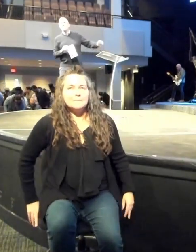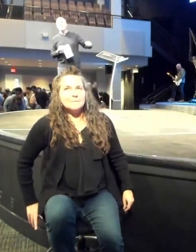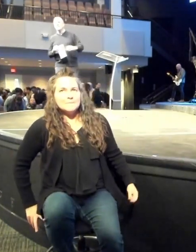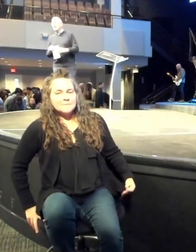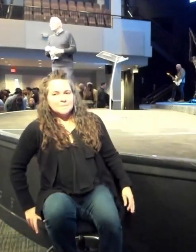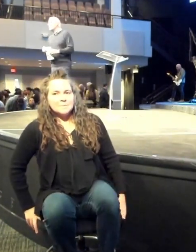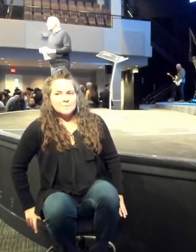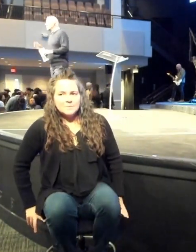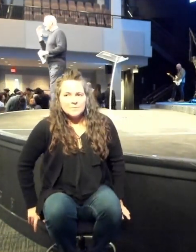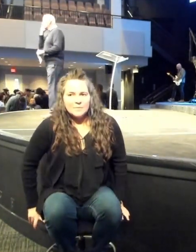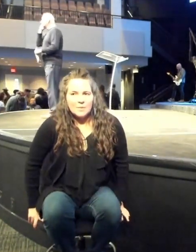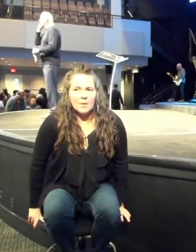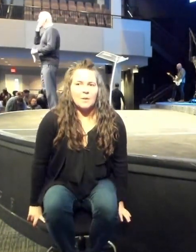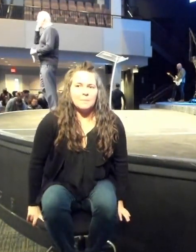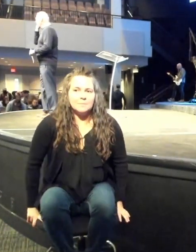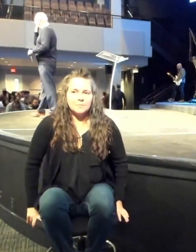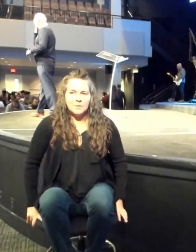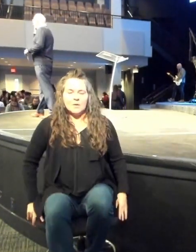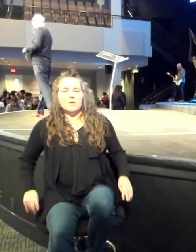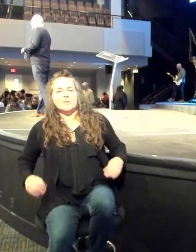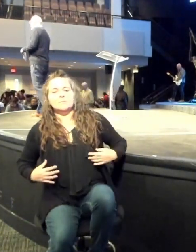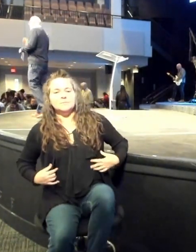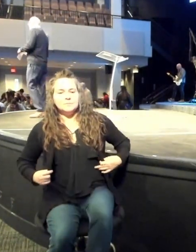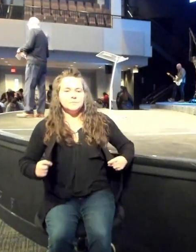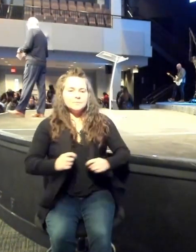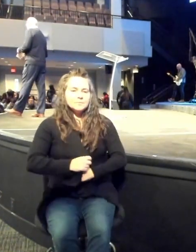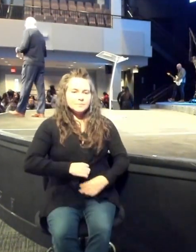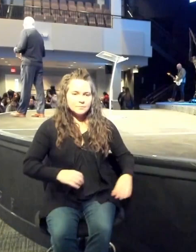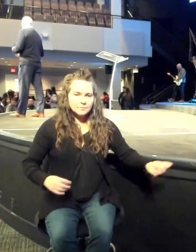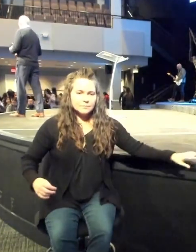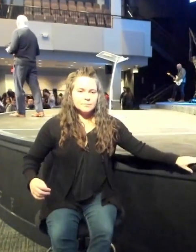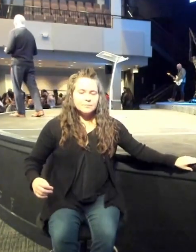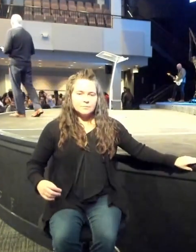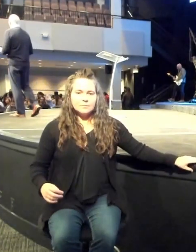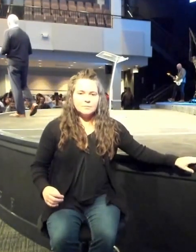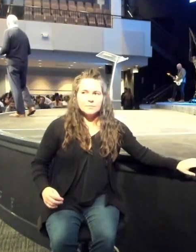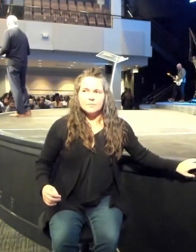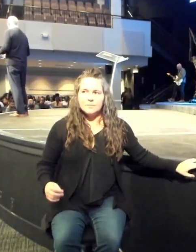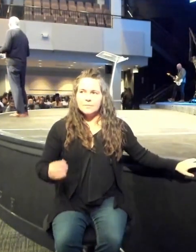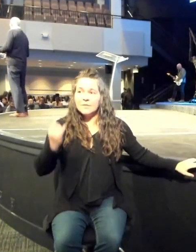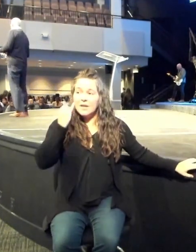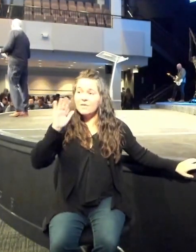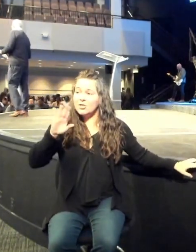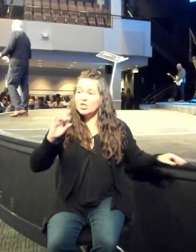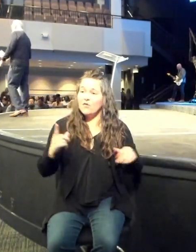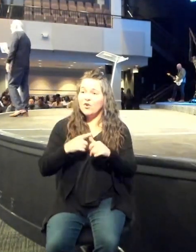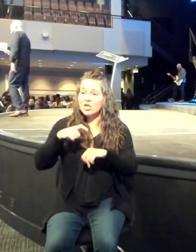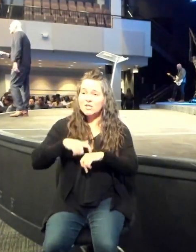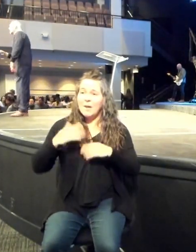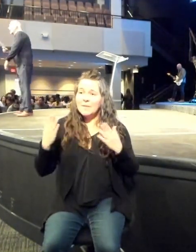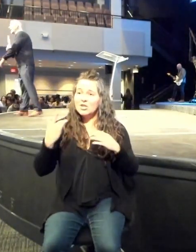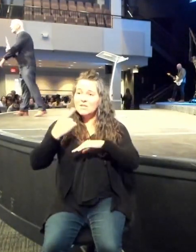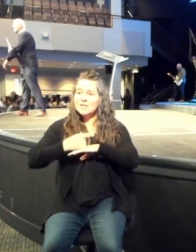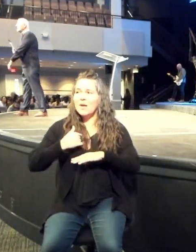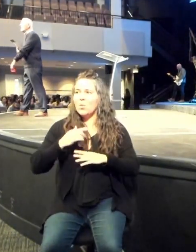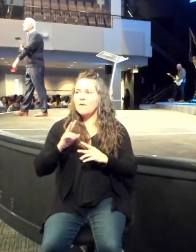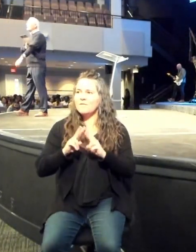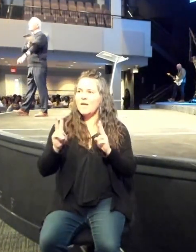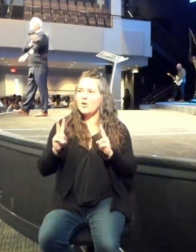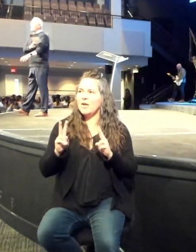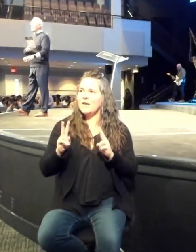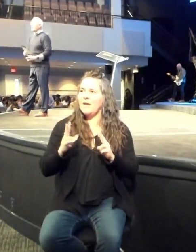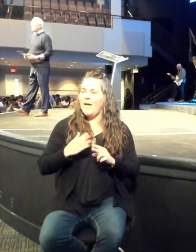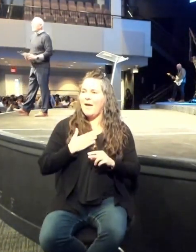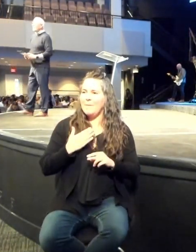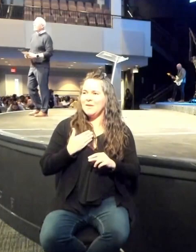Welcome to church. Again, so glad to see everyone here today. If you're with us at Church of the Redeemer today for the very first time, we're especially glad to have you